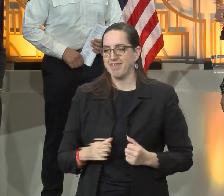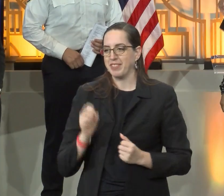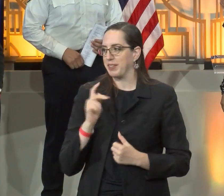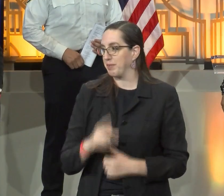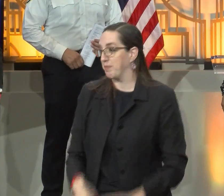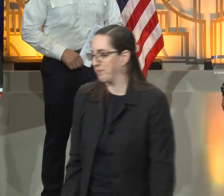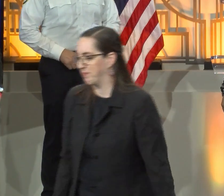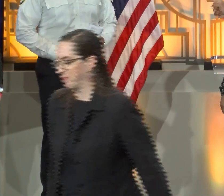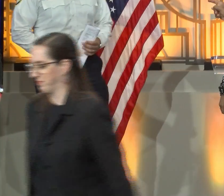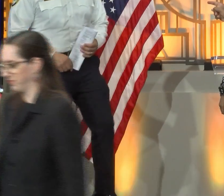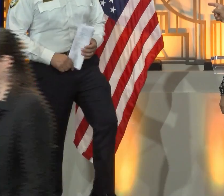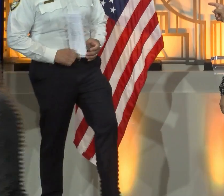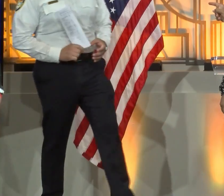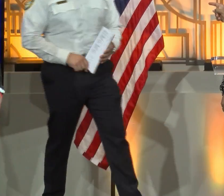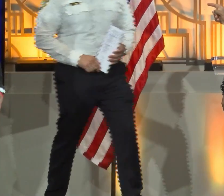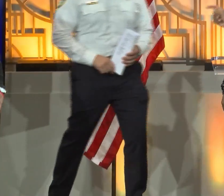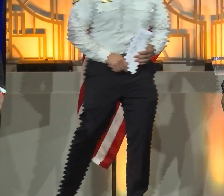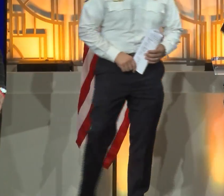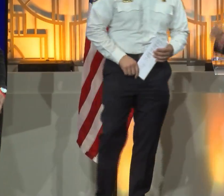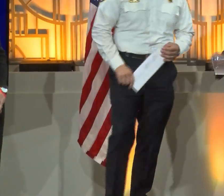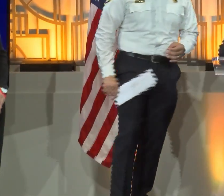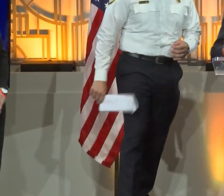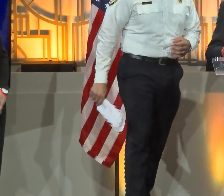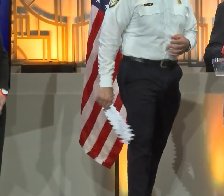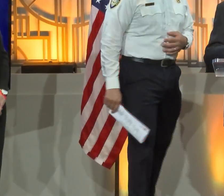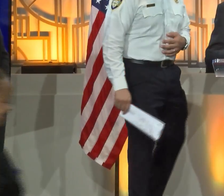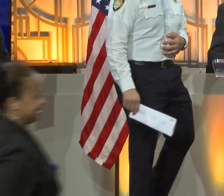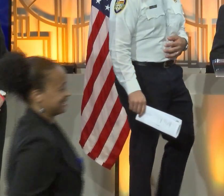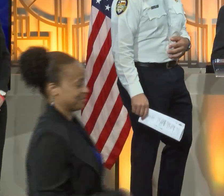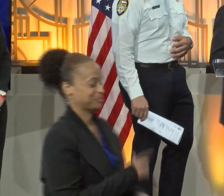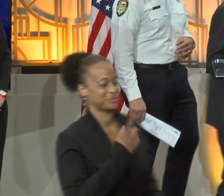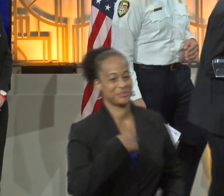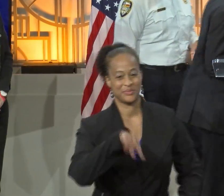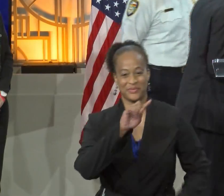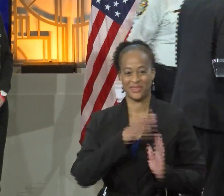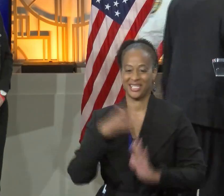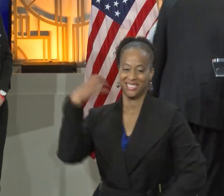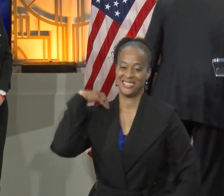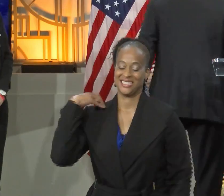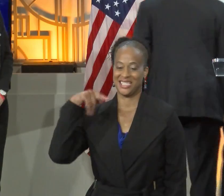right, Chief Pena, Fire Department EMS.